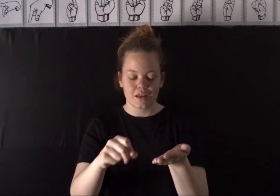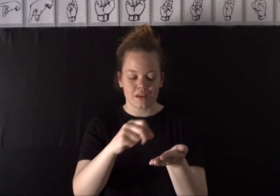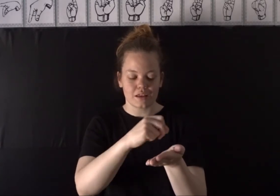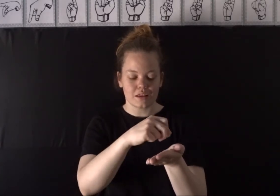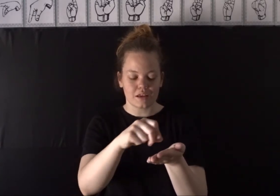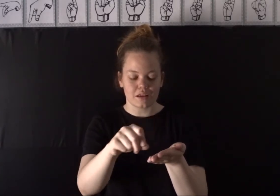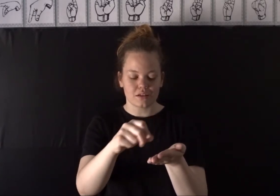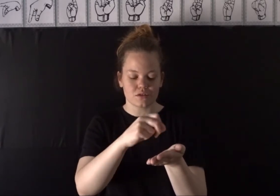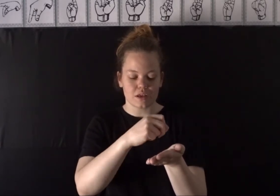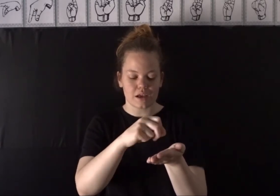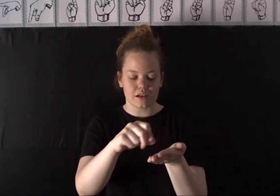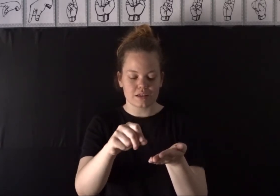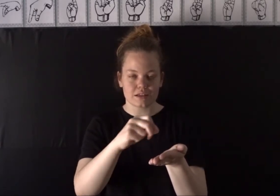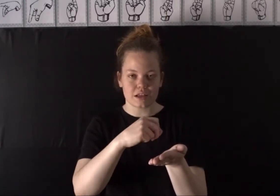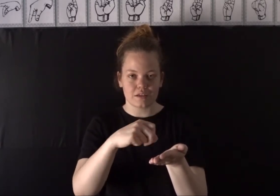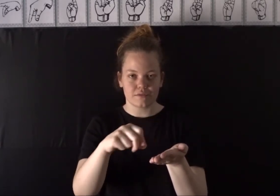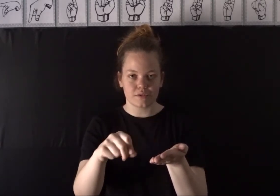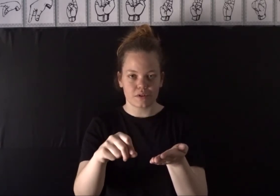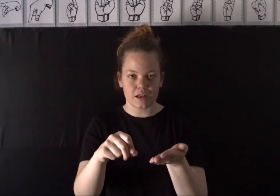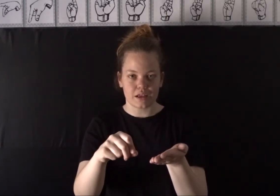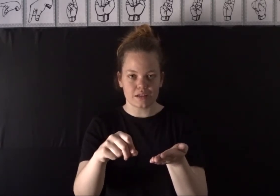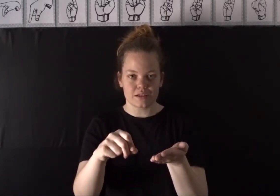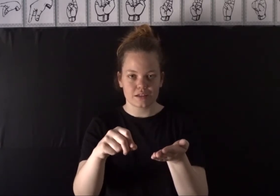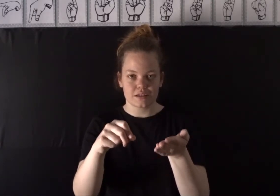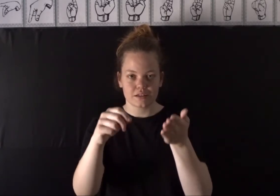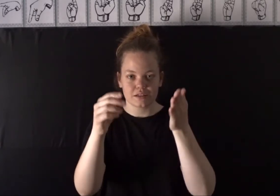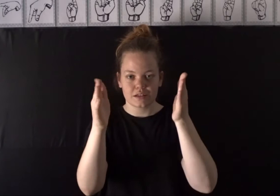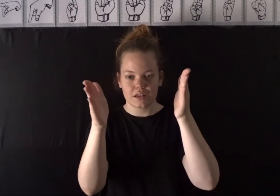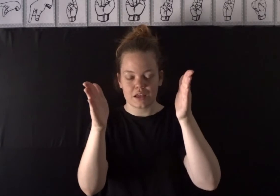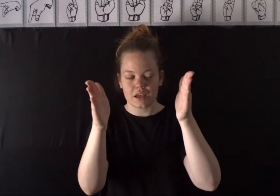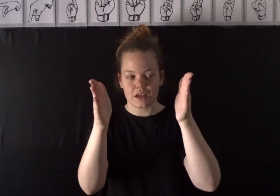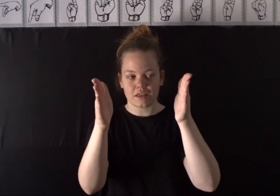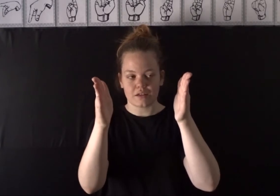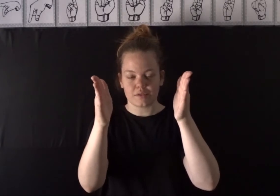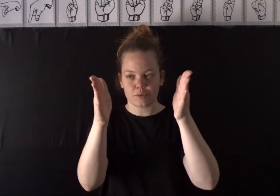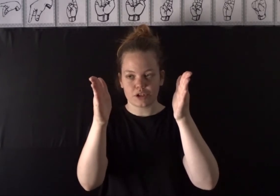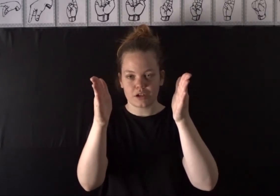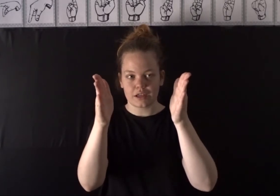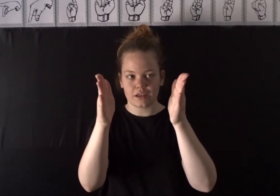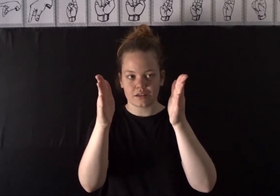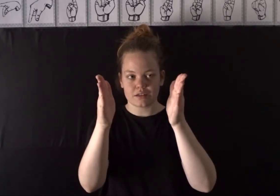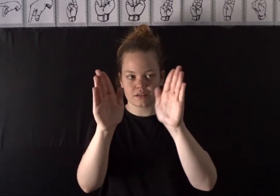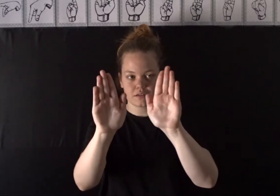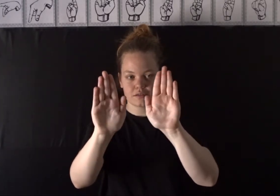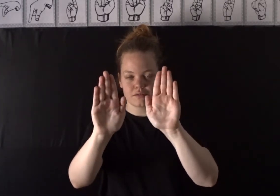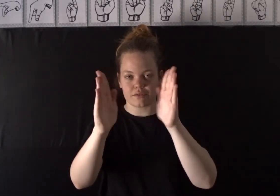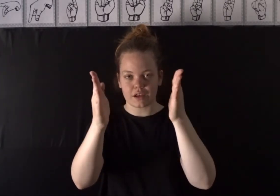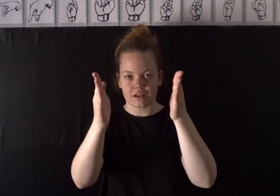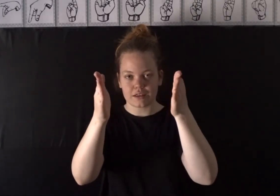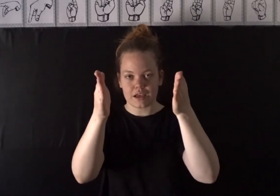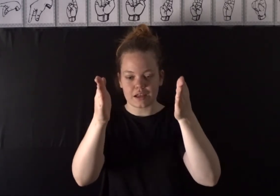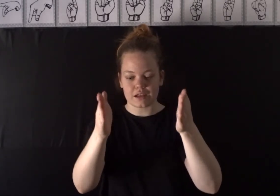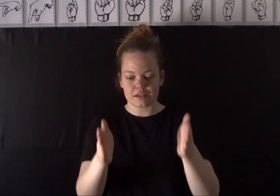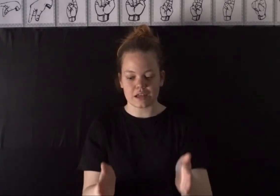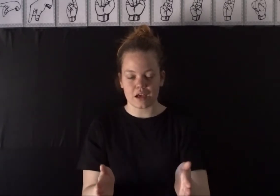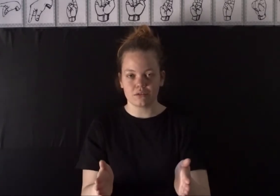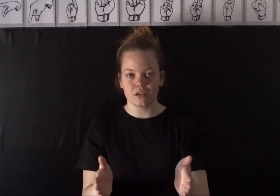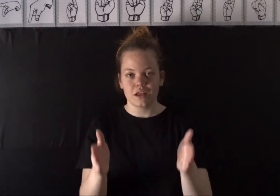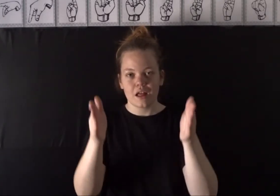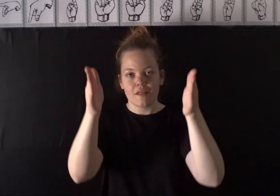And then, so that is the sign for write. And then if you put your hands flat like that and down,